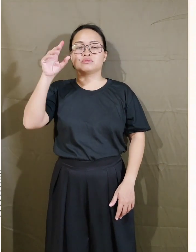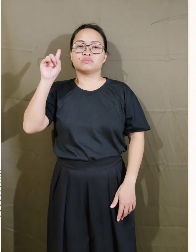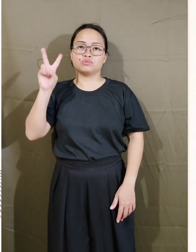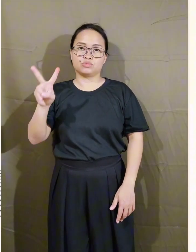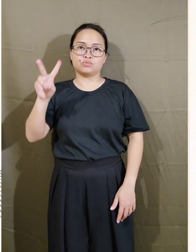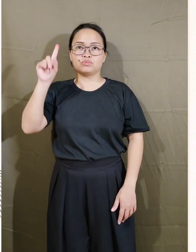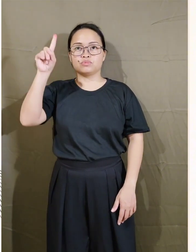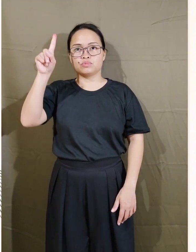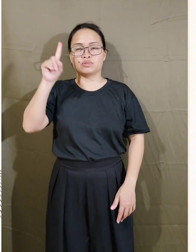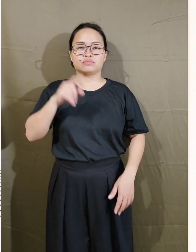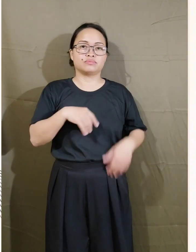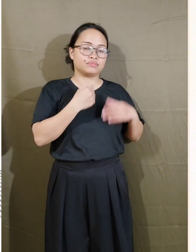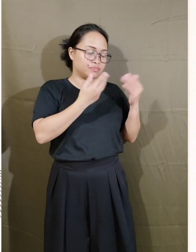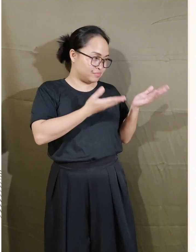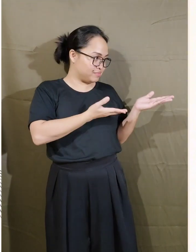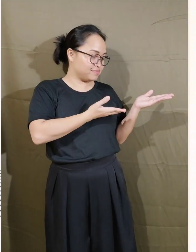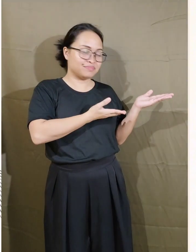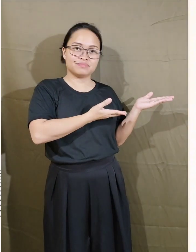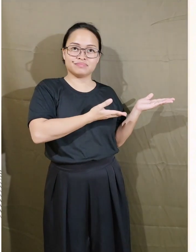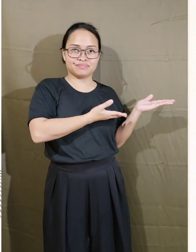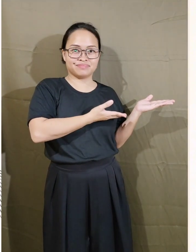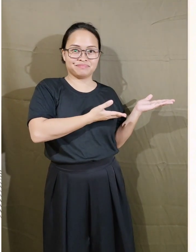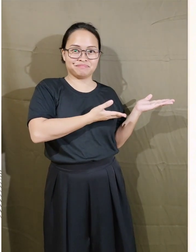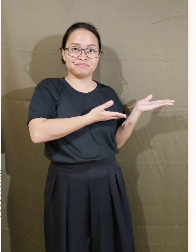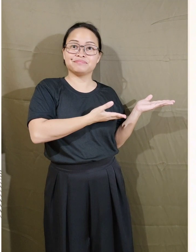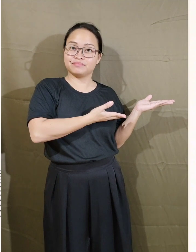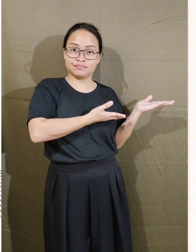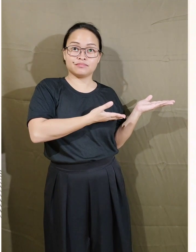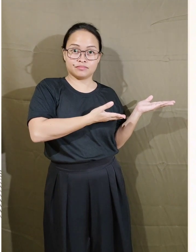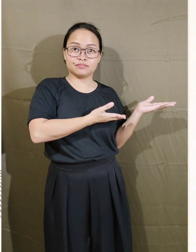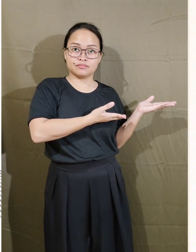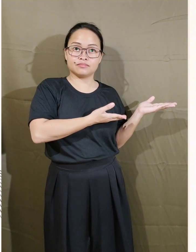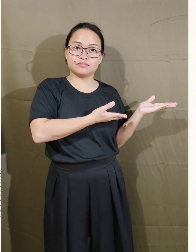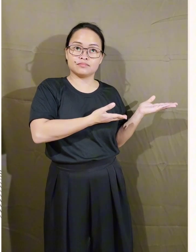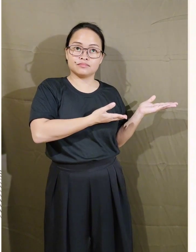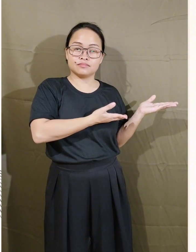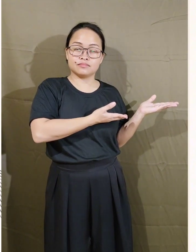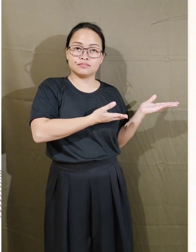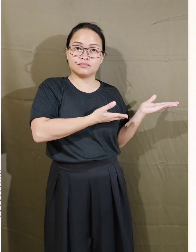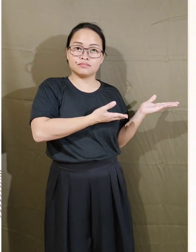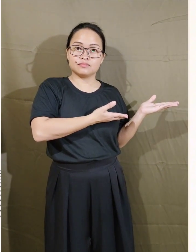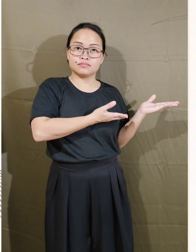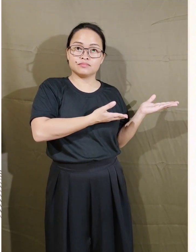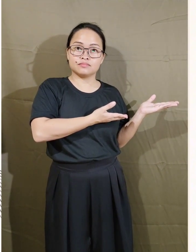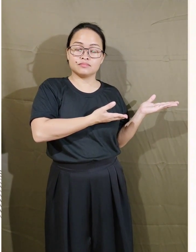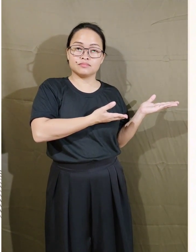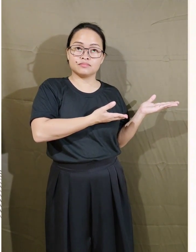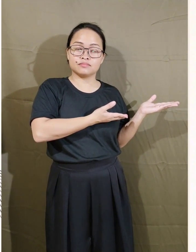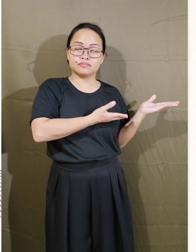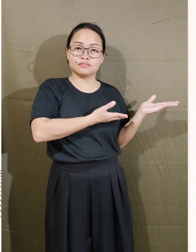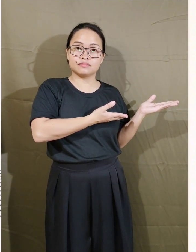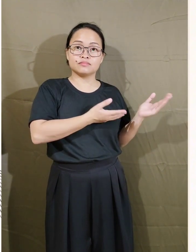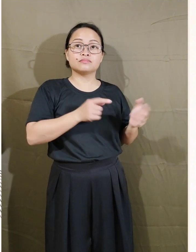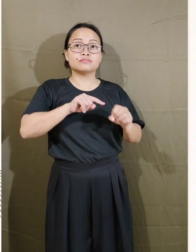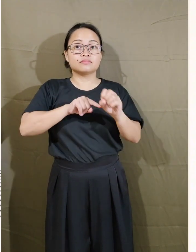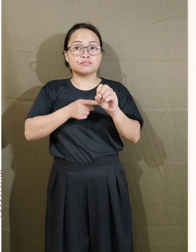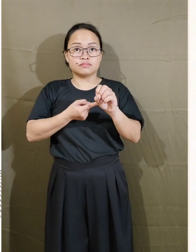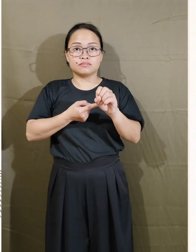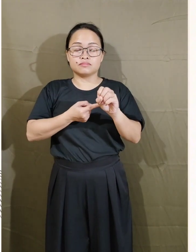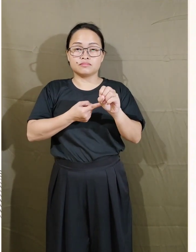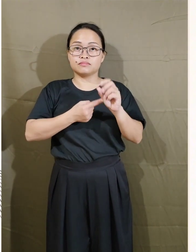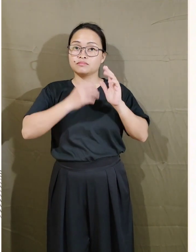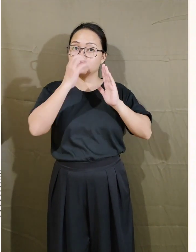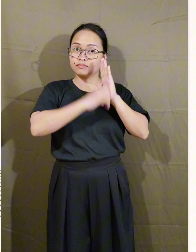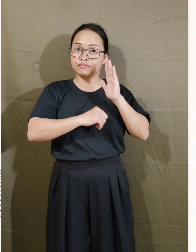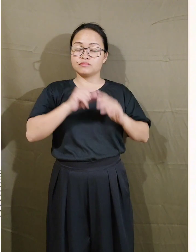and 2 ones. Now following the steps, let's start subtracting in